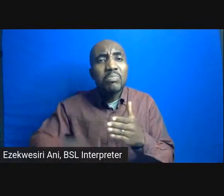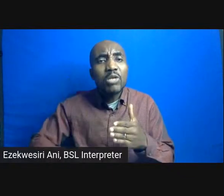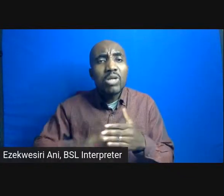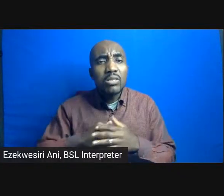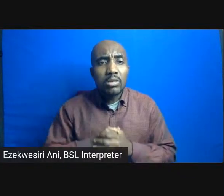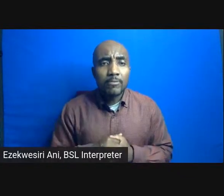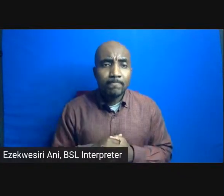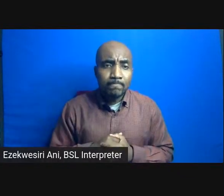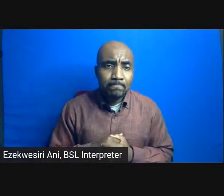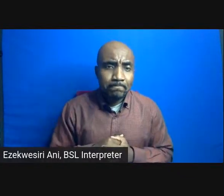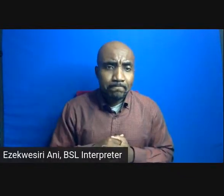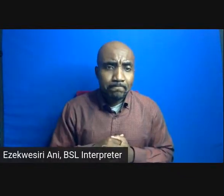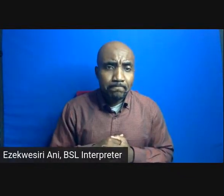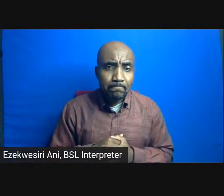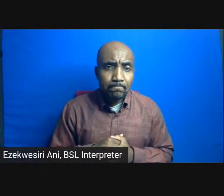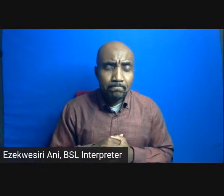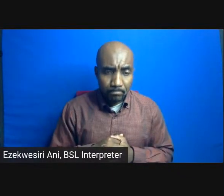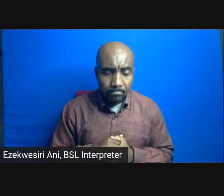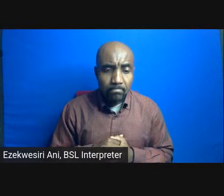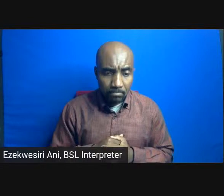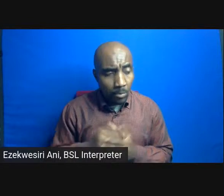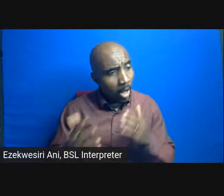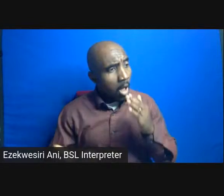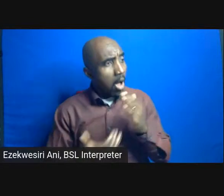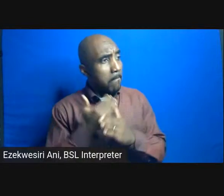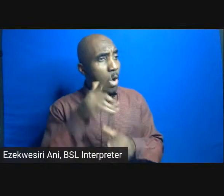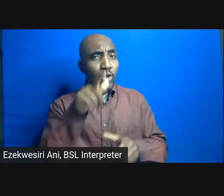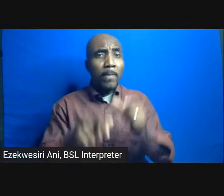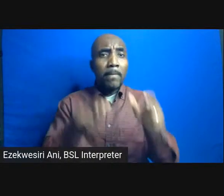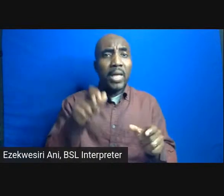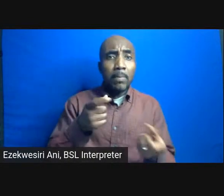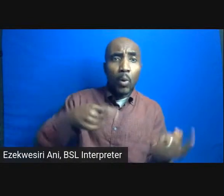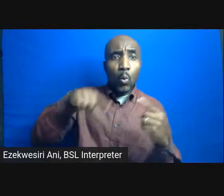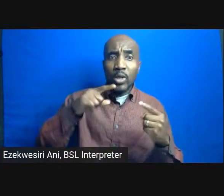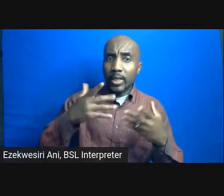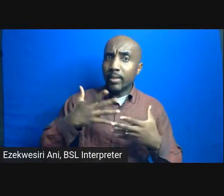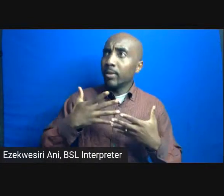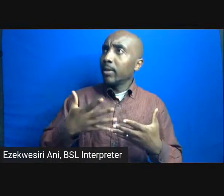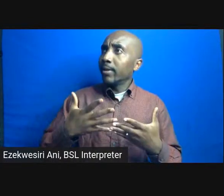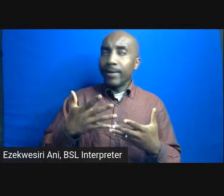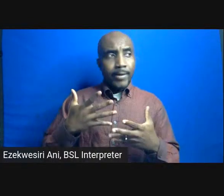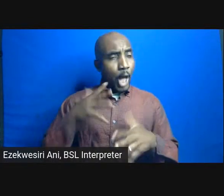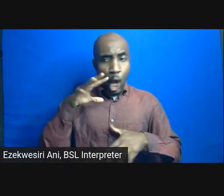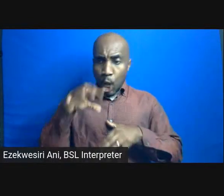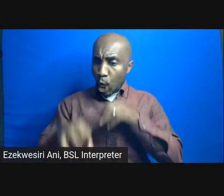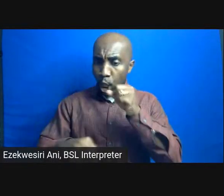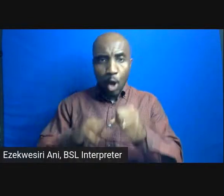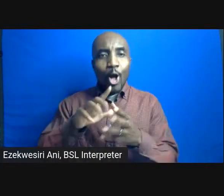a way, as modern subjects, we breathe coloniality